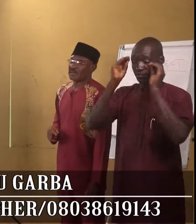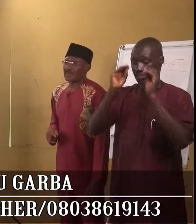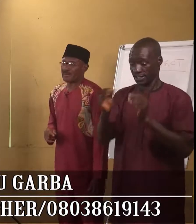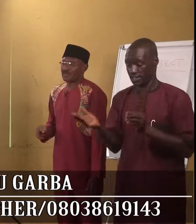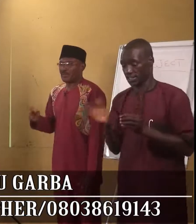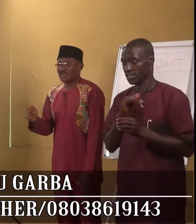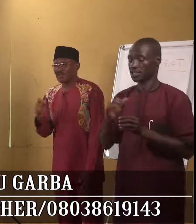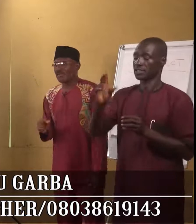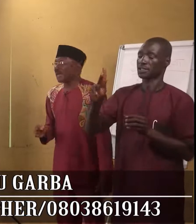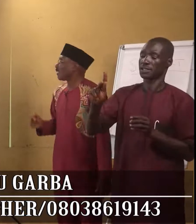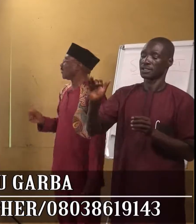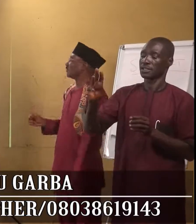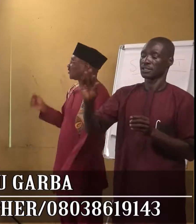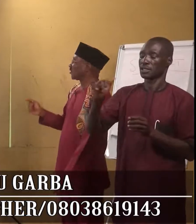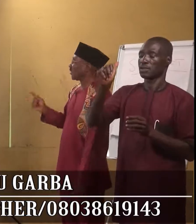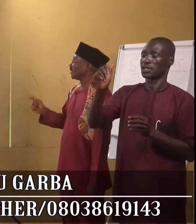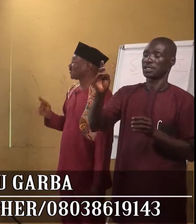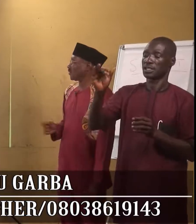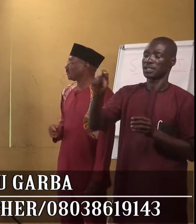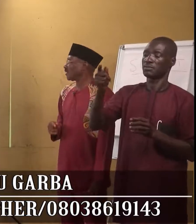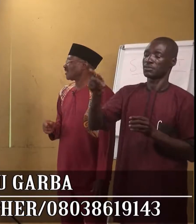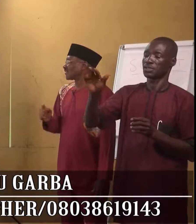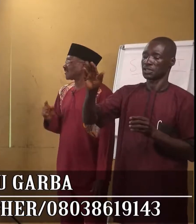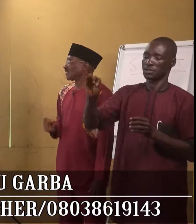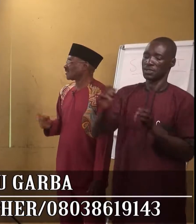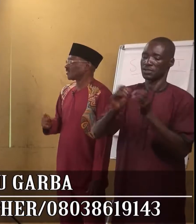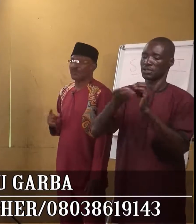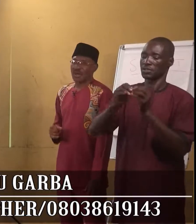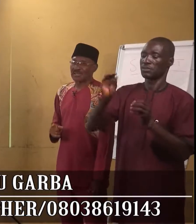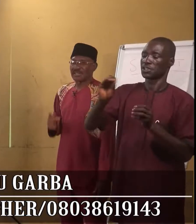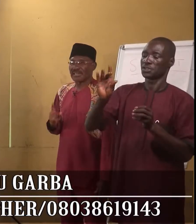GARBA with the number of